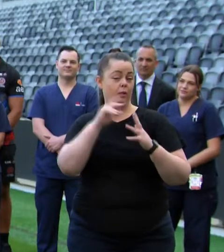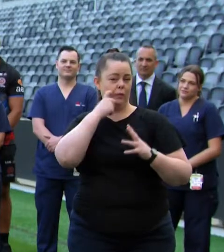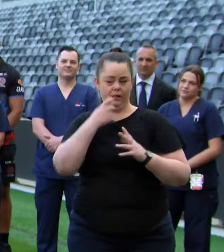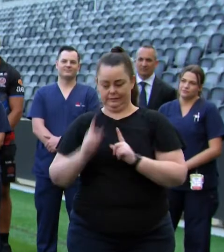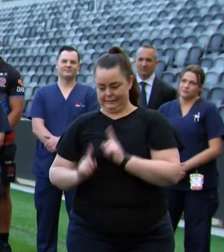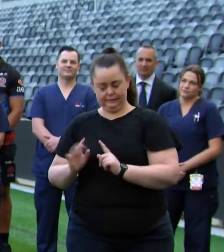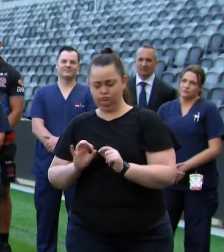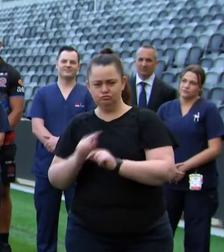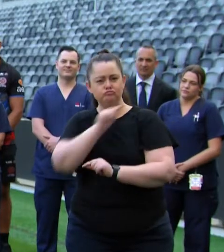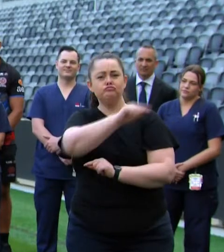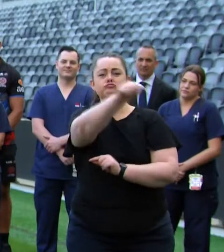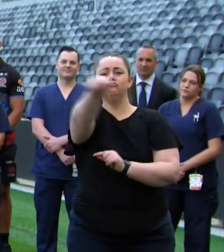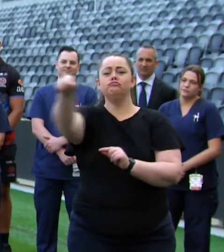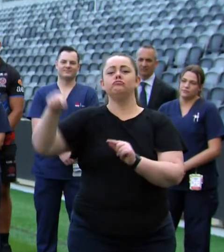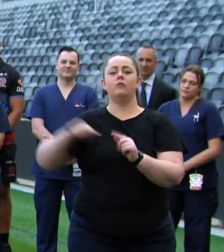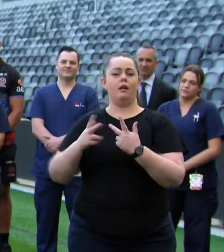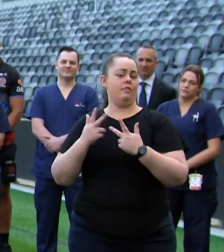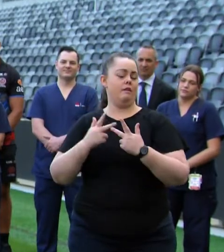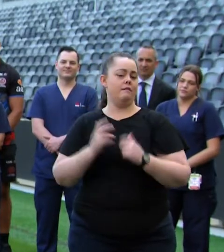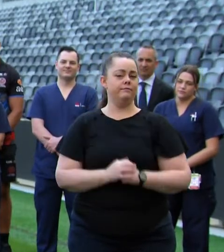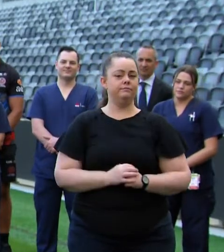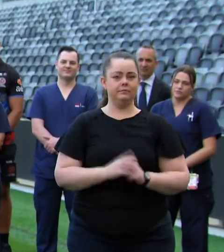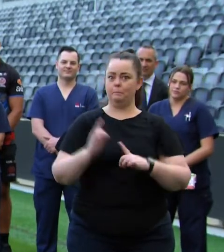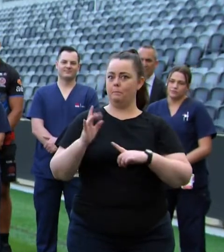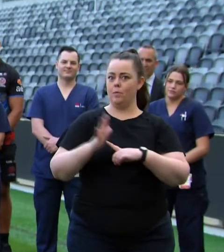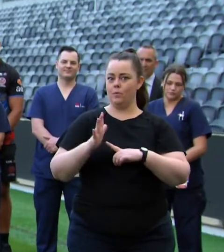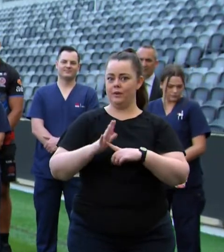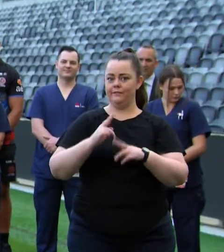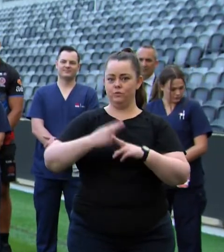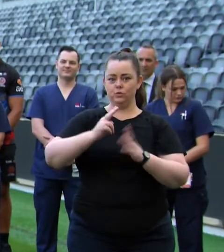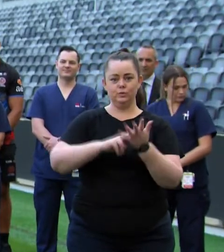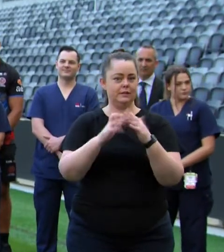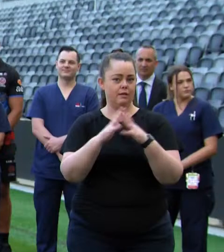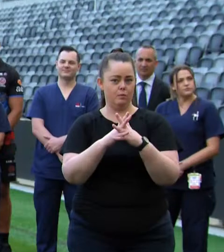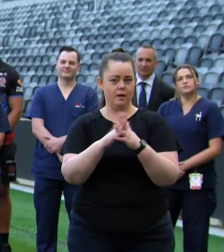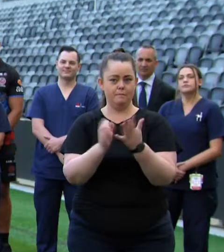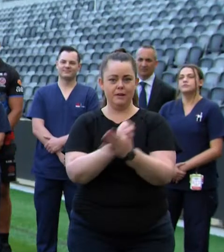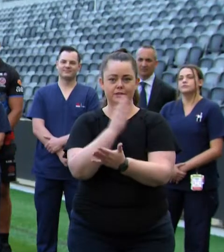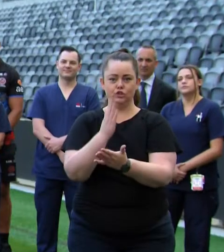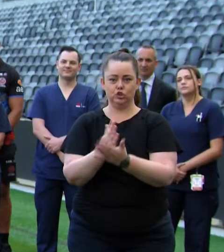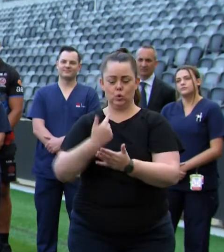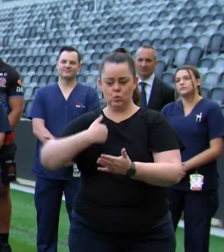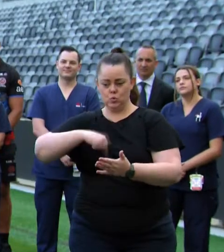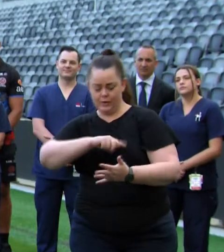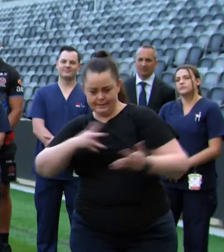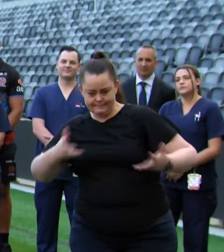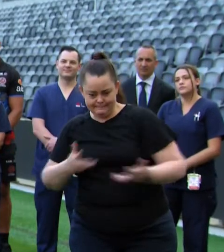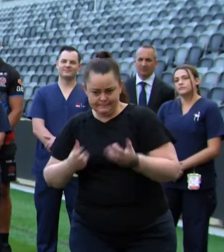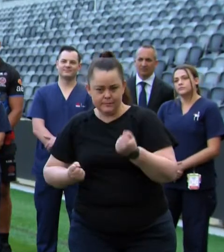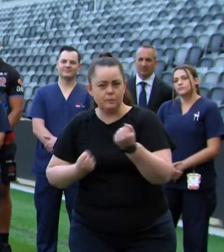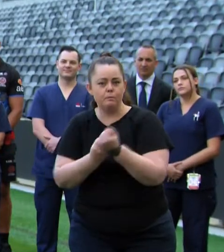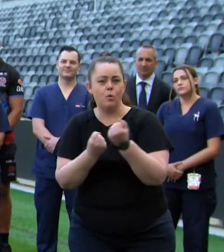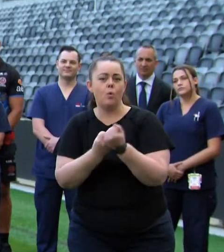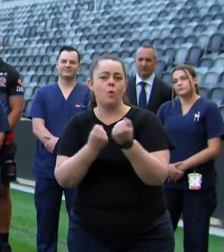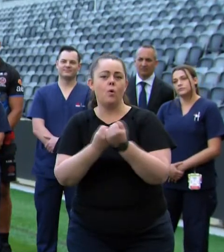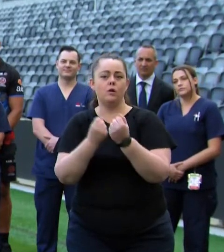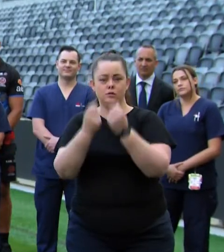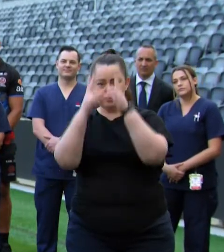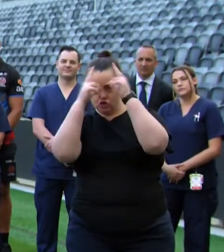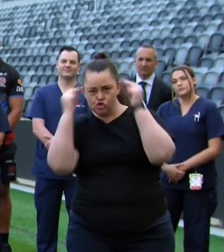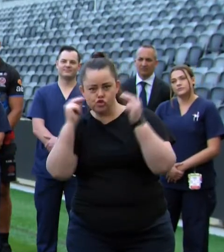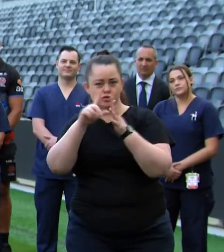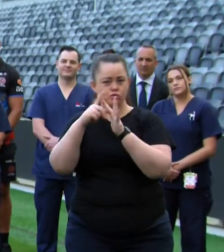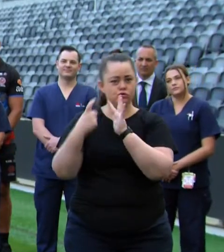important at this time as we move through. The state continues its substantial investment in healthcare across the state, and